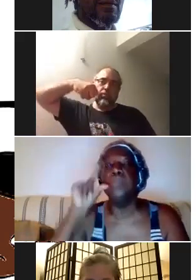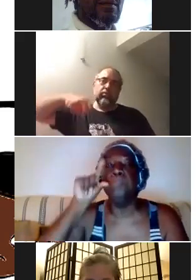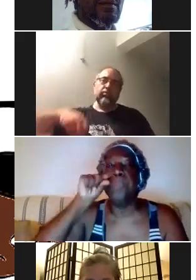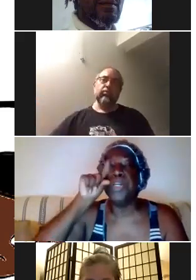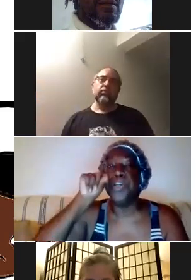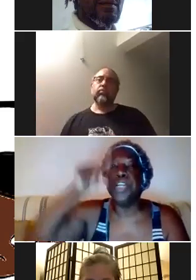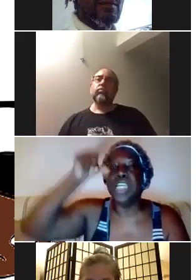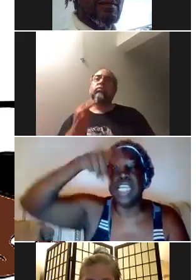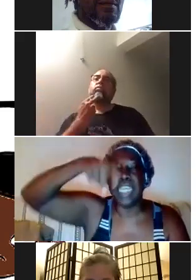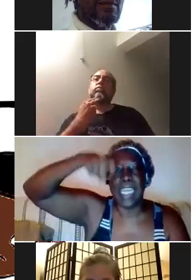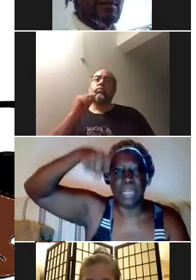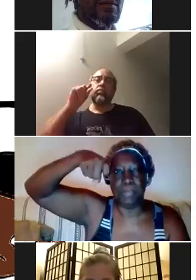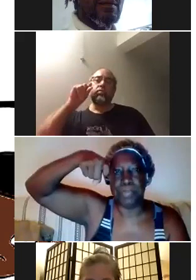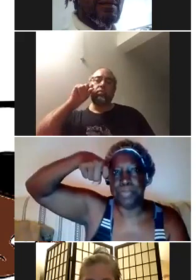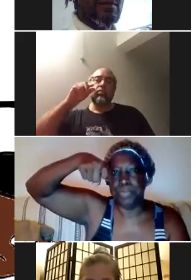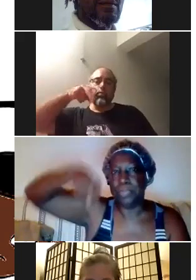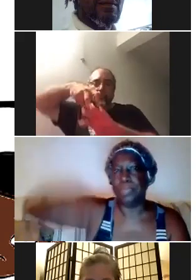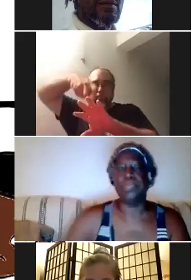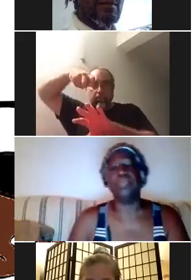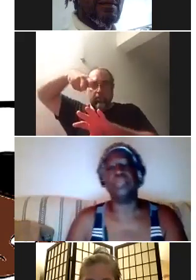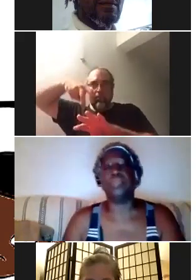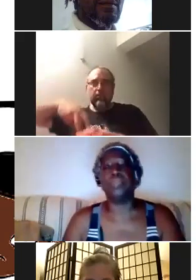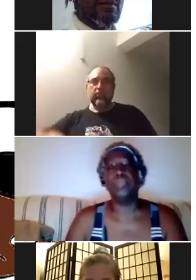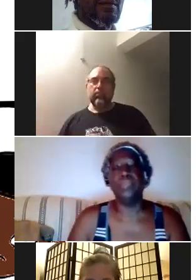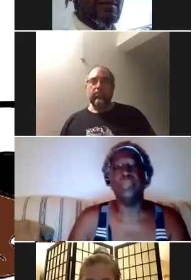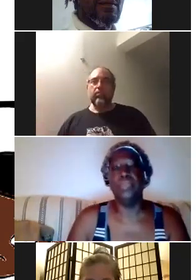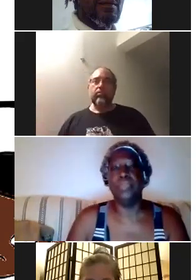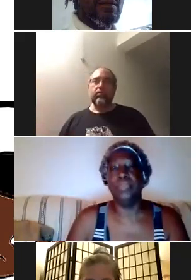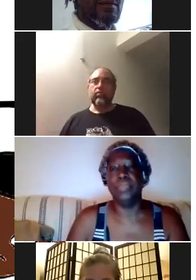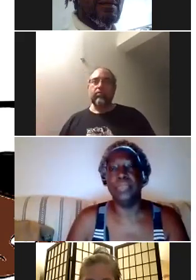Pink. Bird. Leg up.